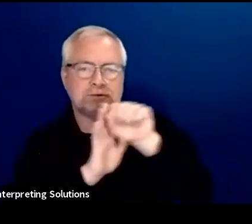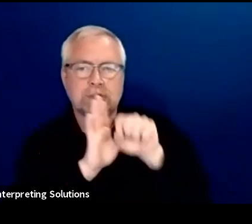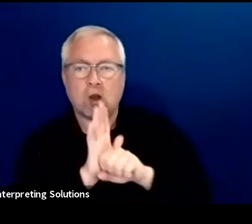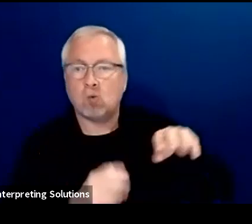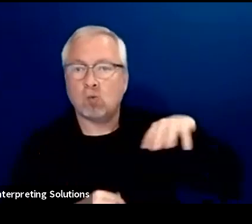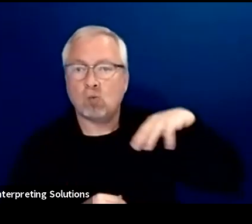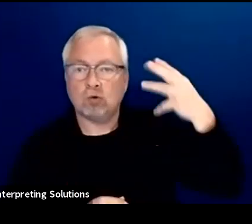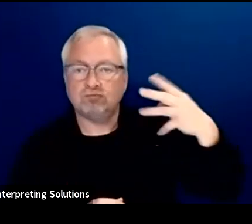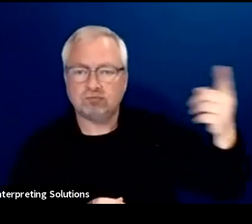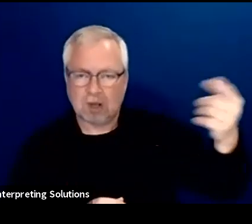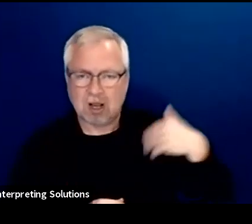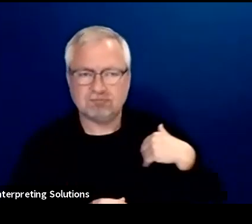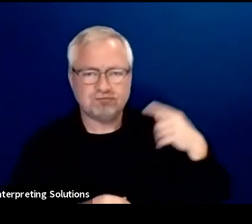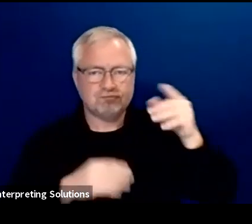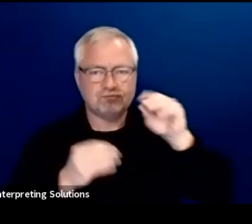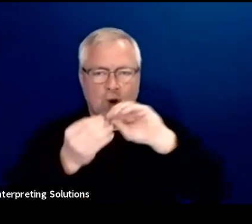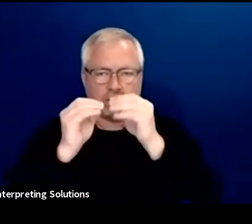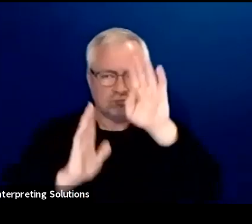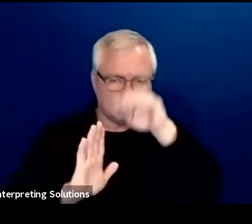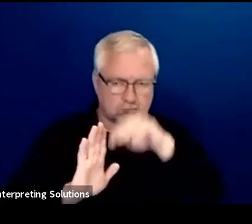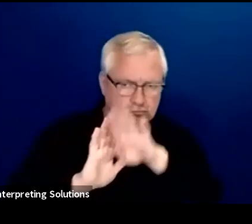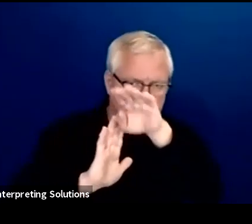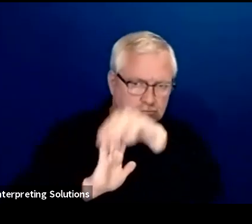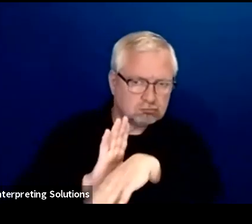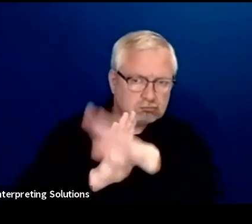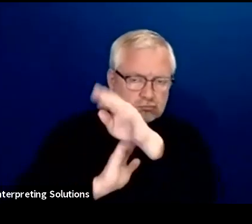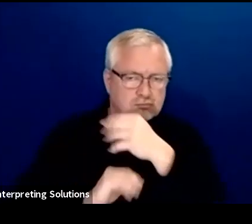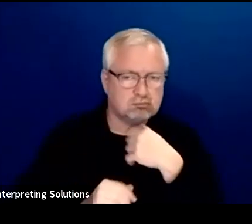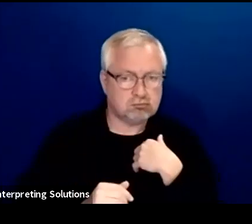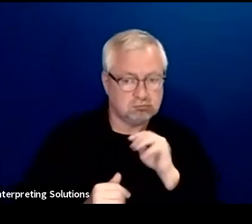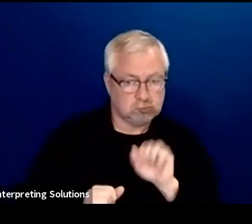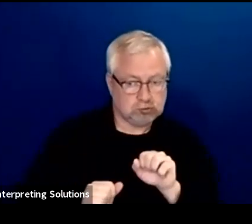in potential deaths from COVID-19 in Minnesota?